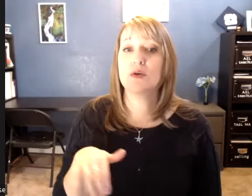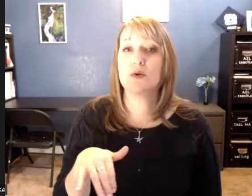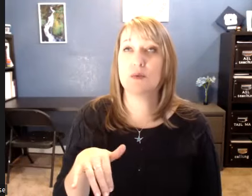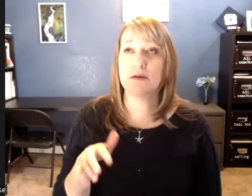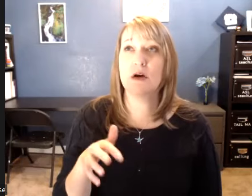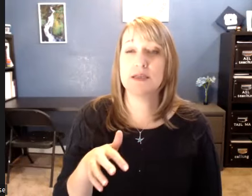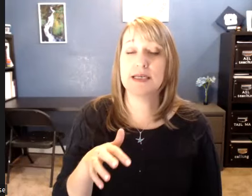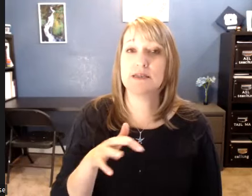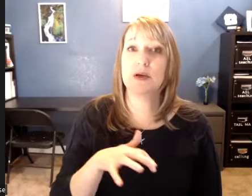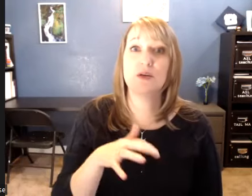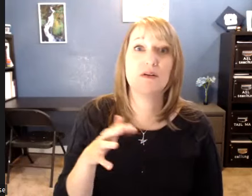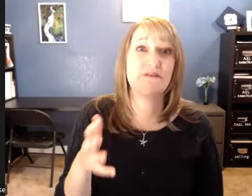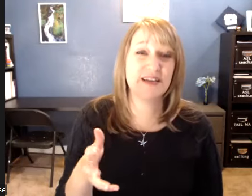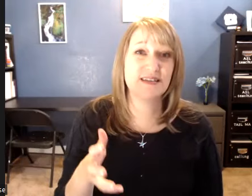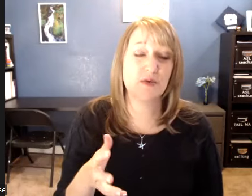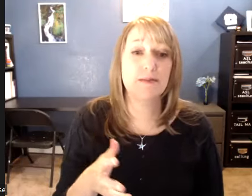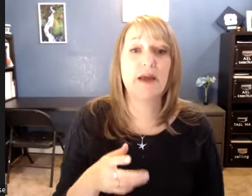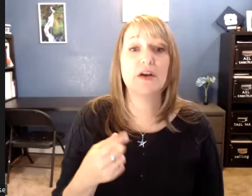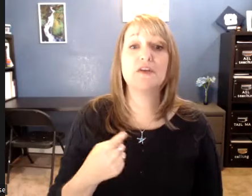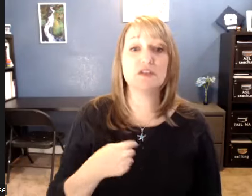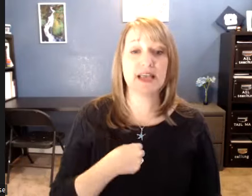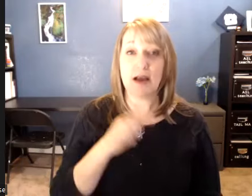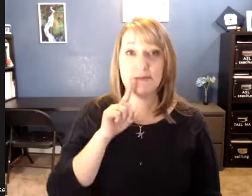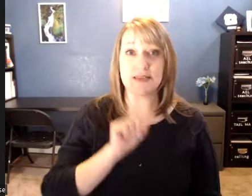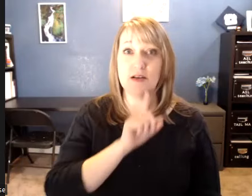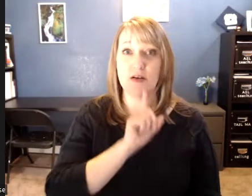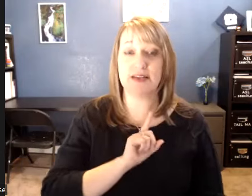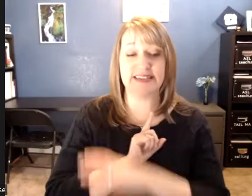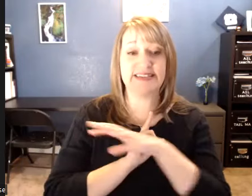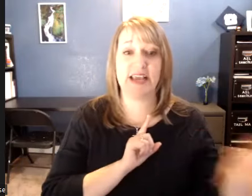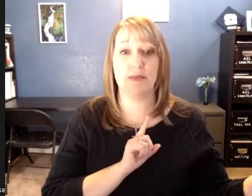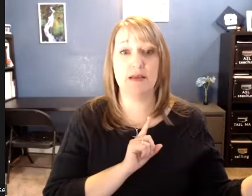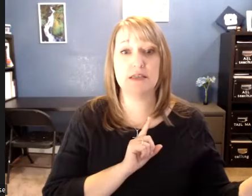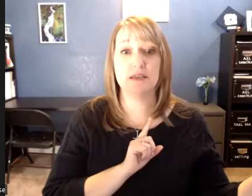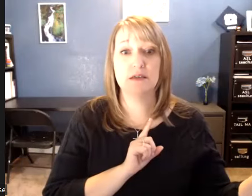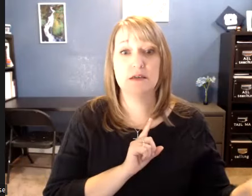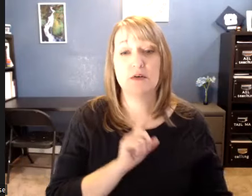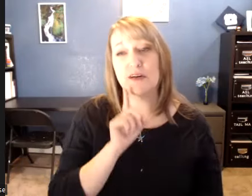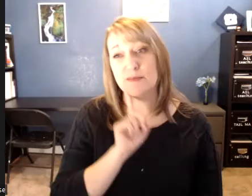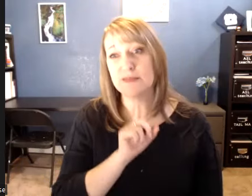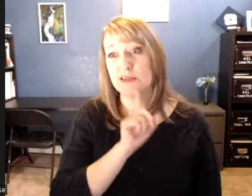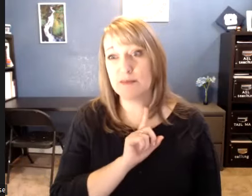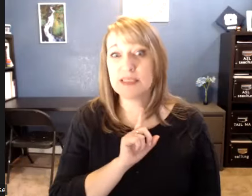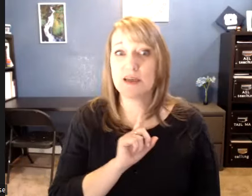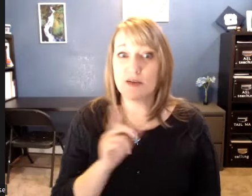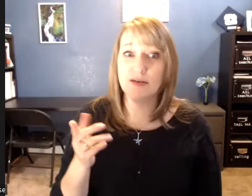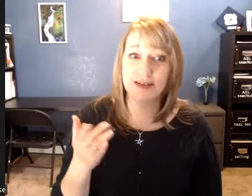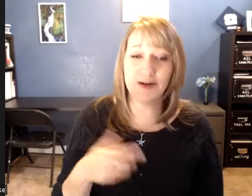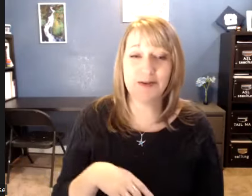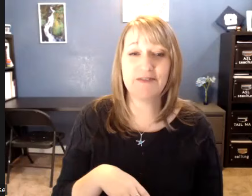your, well, context, but your face is going to matter. If you're saying I'm single, that's a statement, or I'm single, you know, whatever.